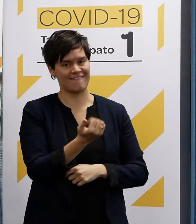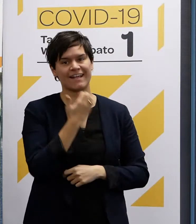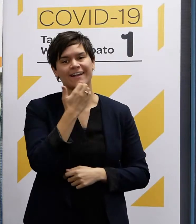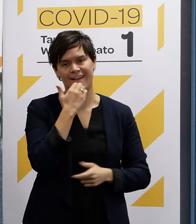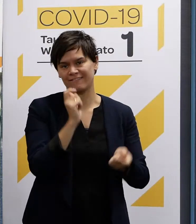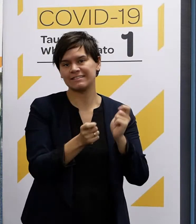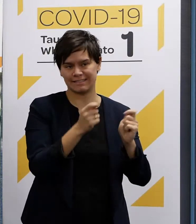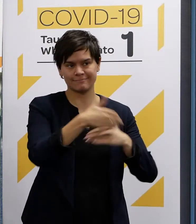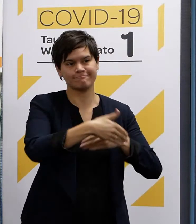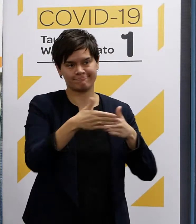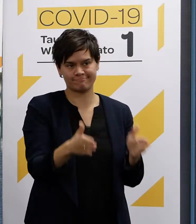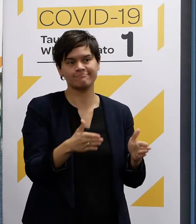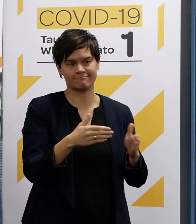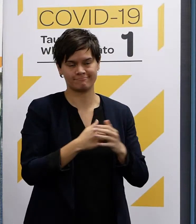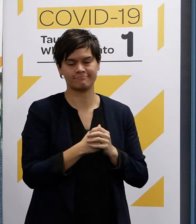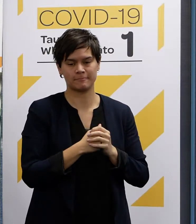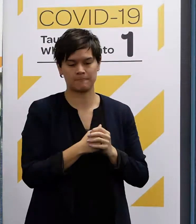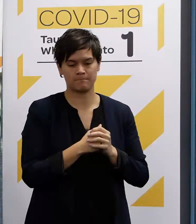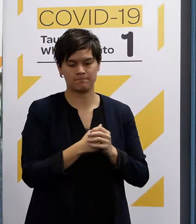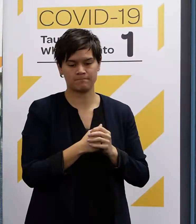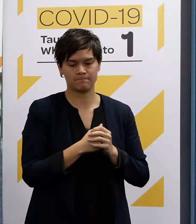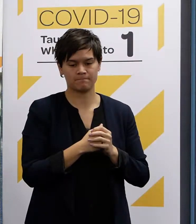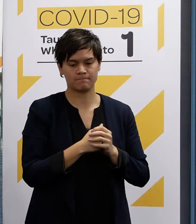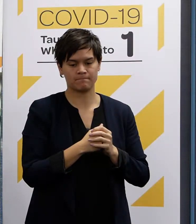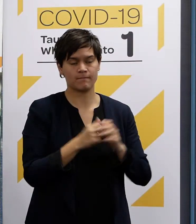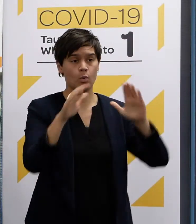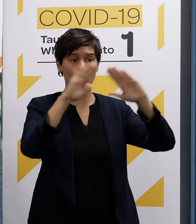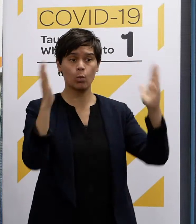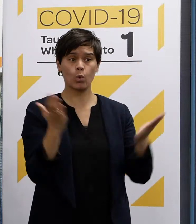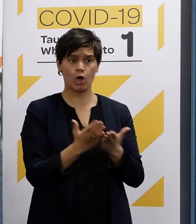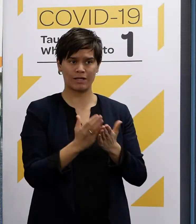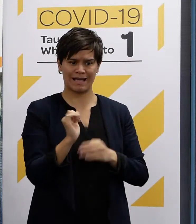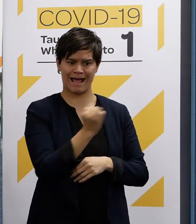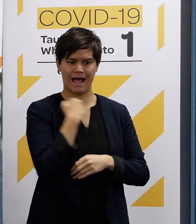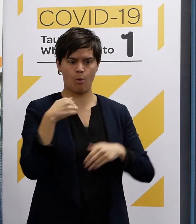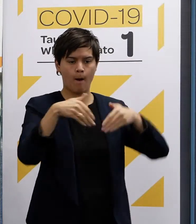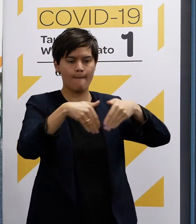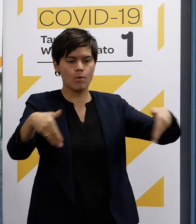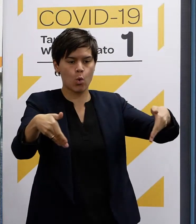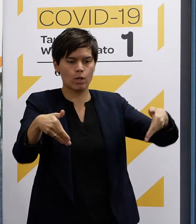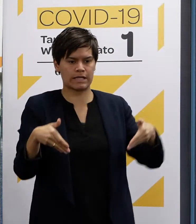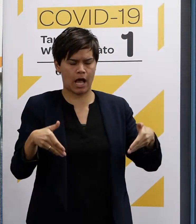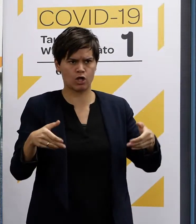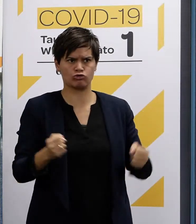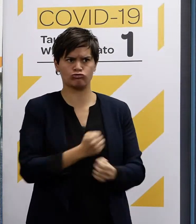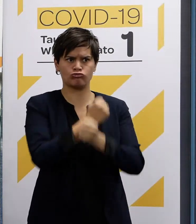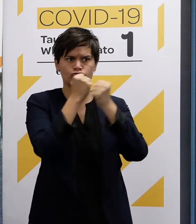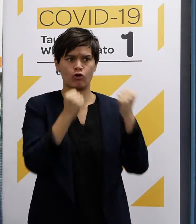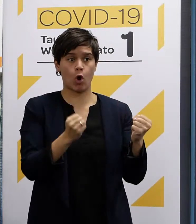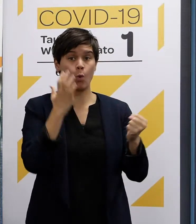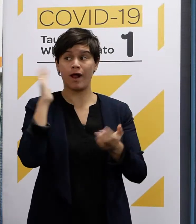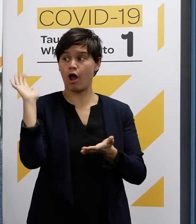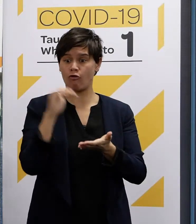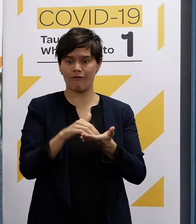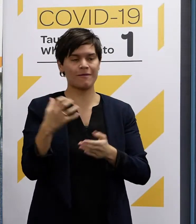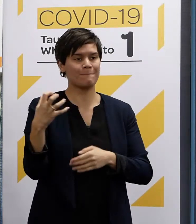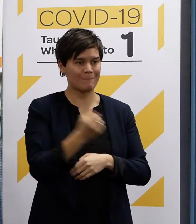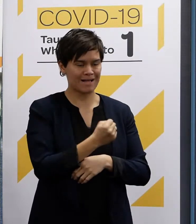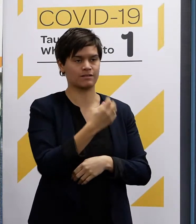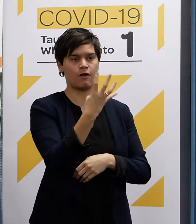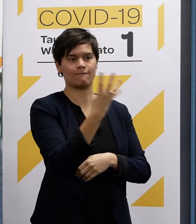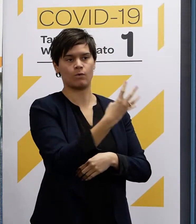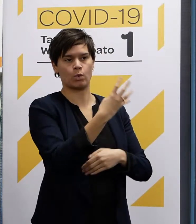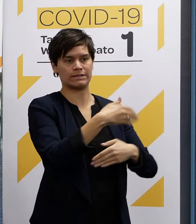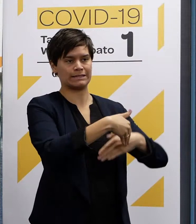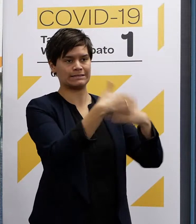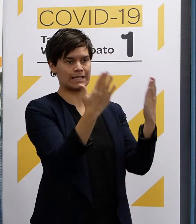We have already one of the strongest border systems in the world, with people coming home and required to stay in managed isolation or